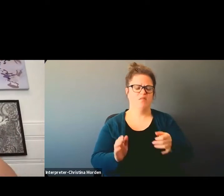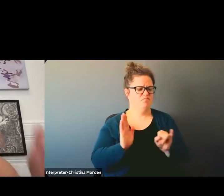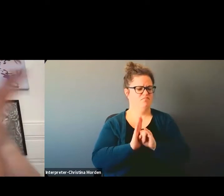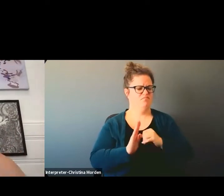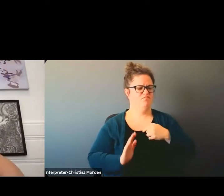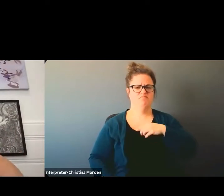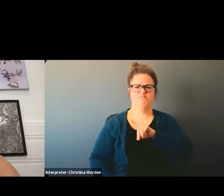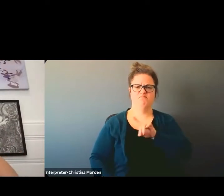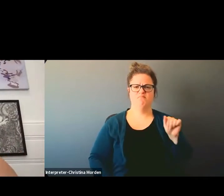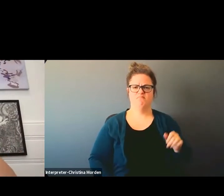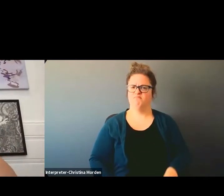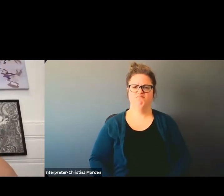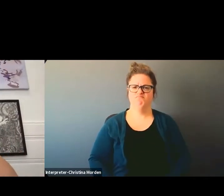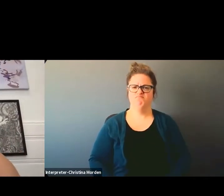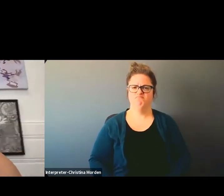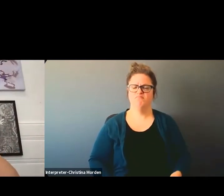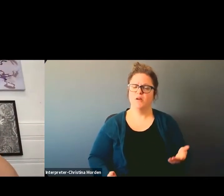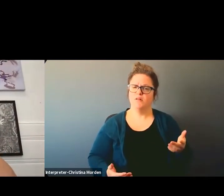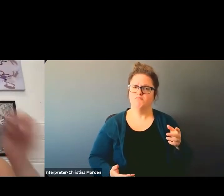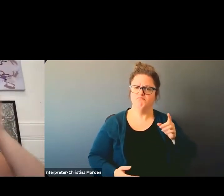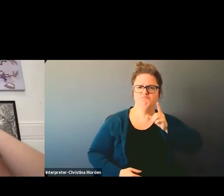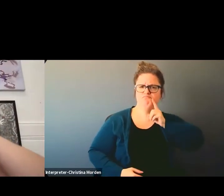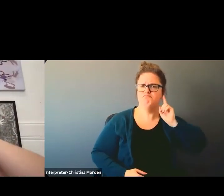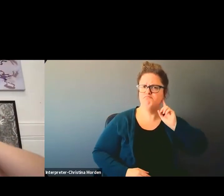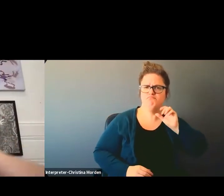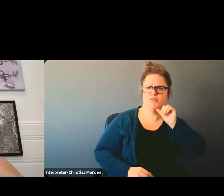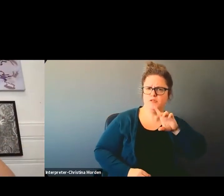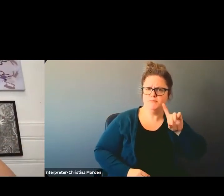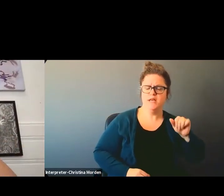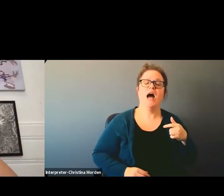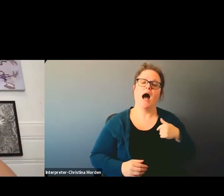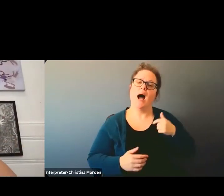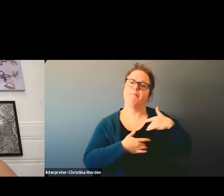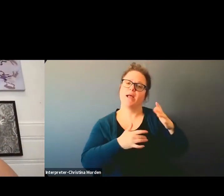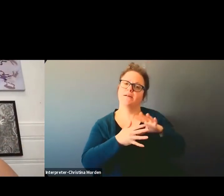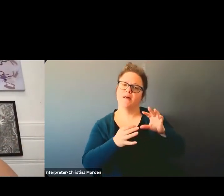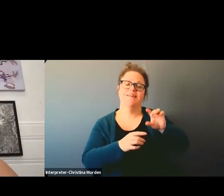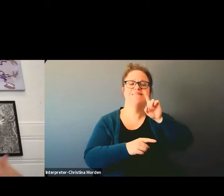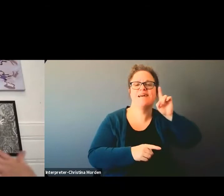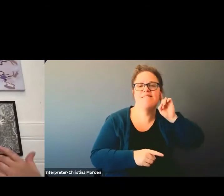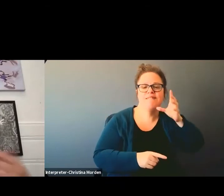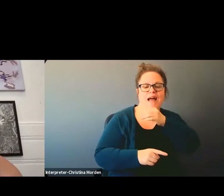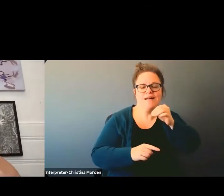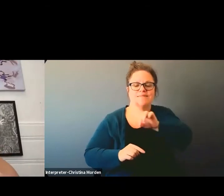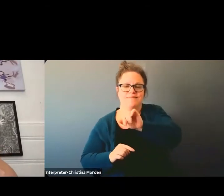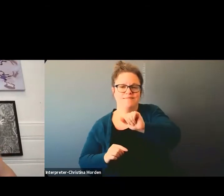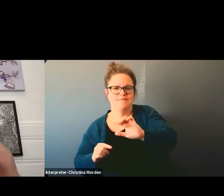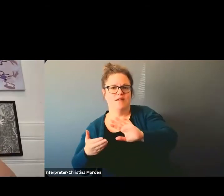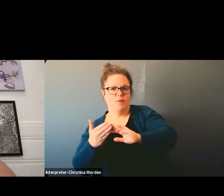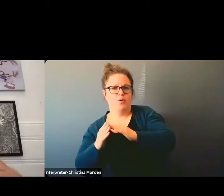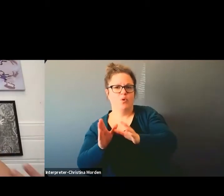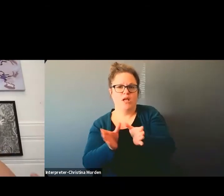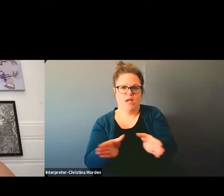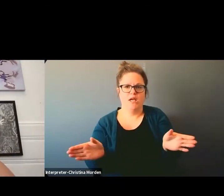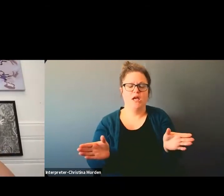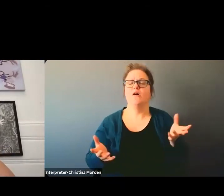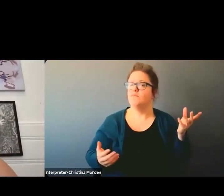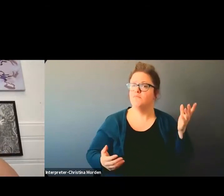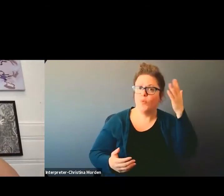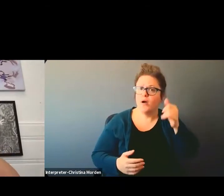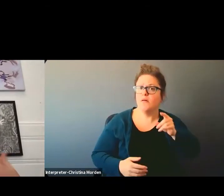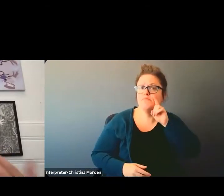the deaf and disability community. The reason why is it's a culture. It's a group identity with their own